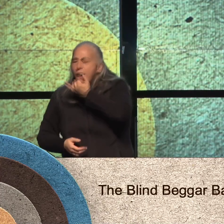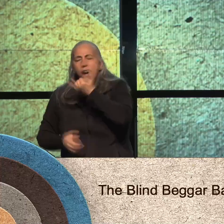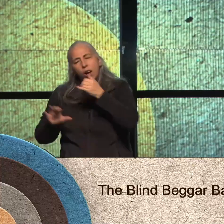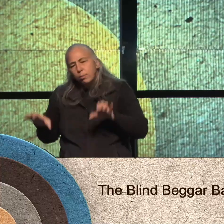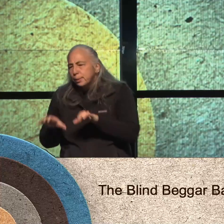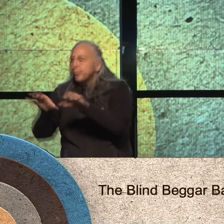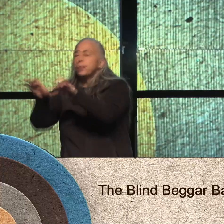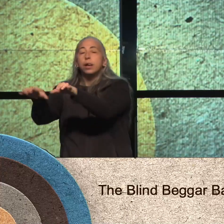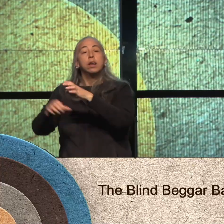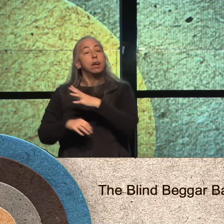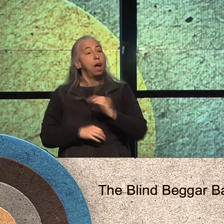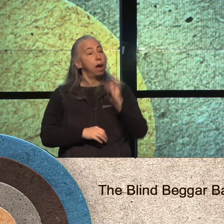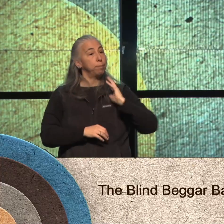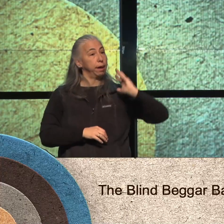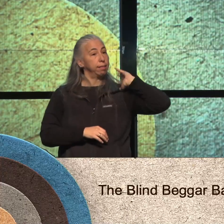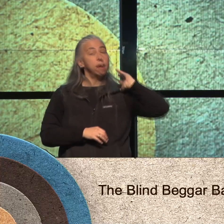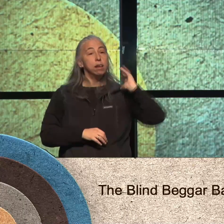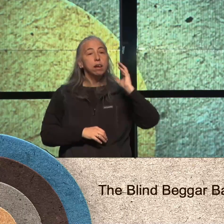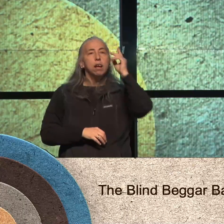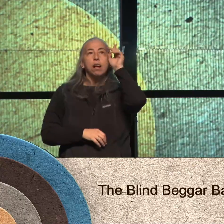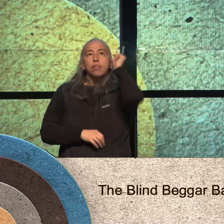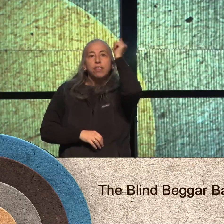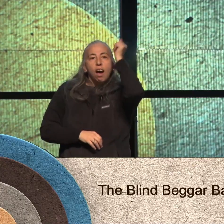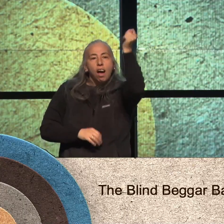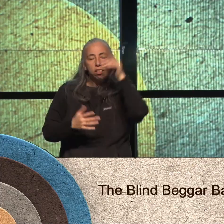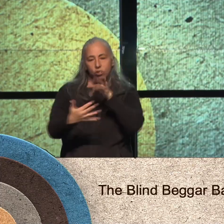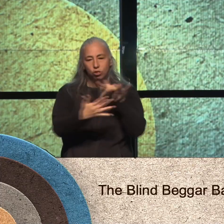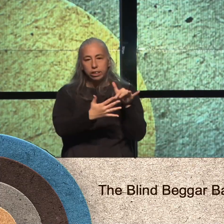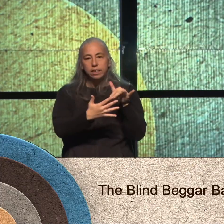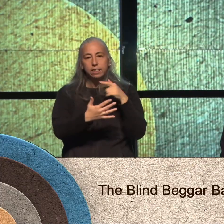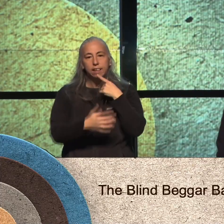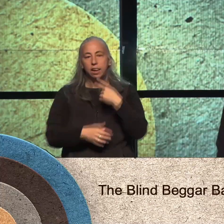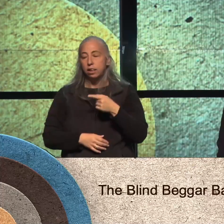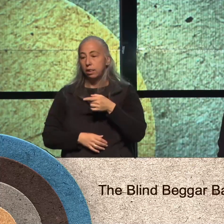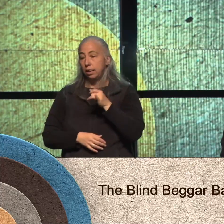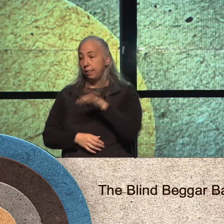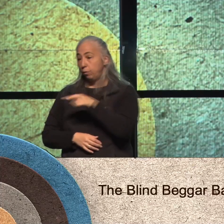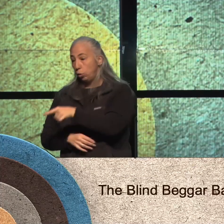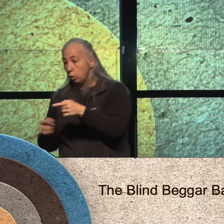dominant theology of the day said you're blind because of your sin or your parents' sin.